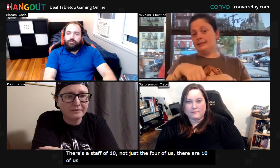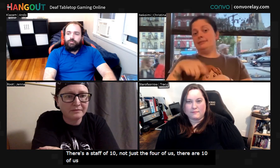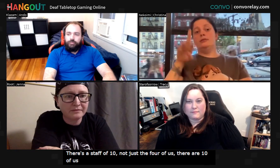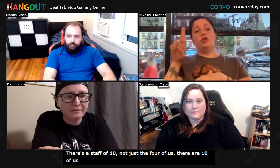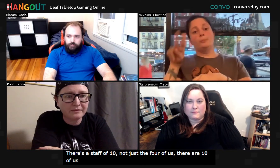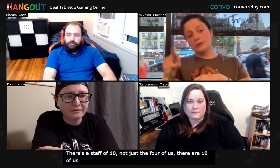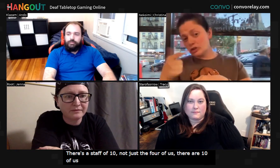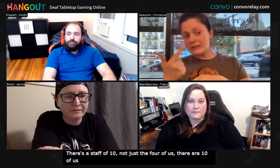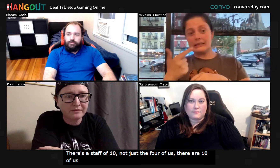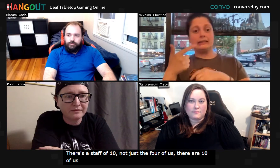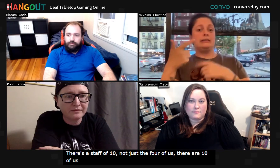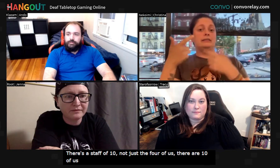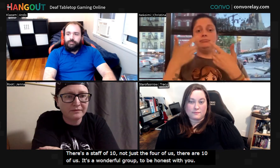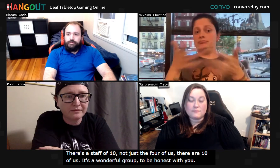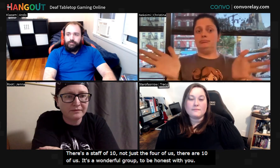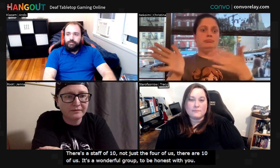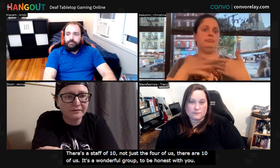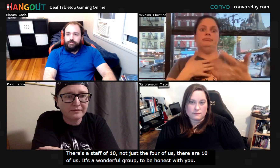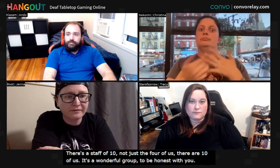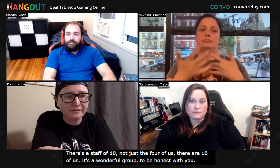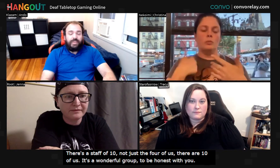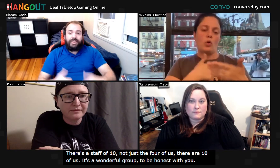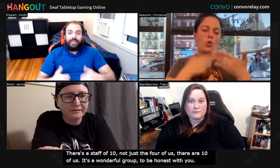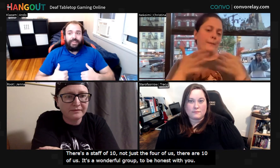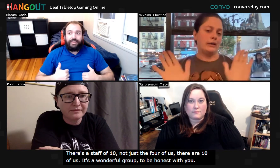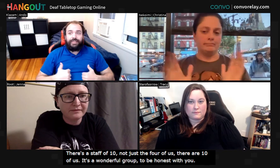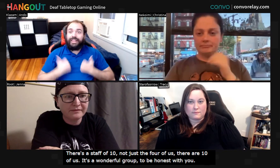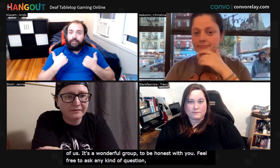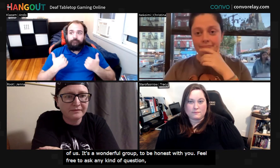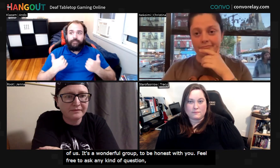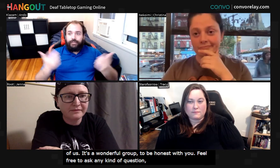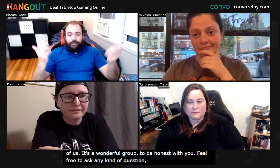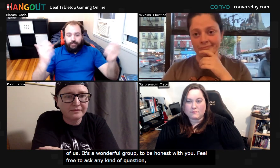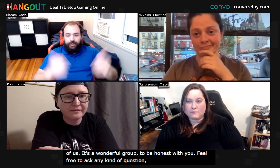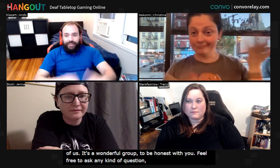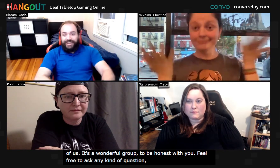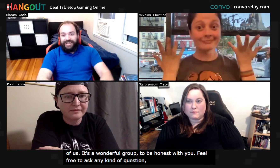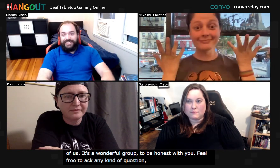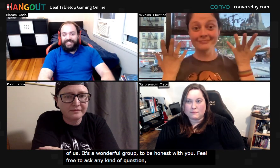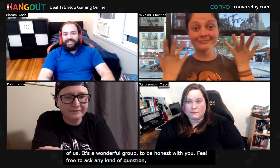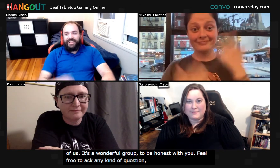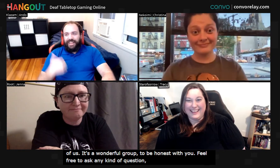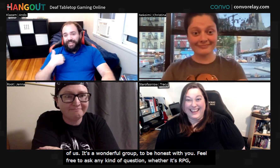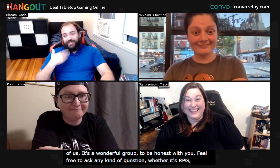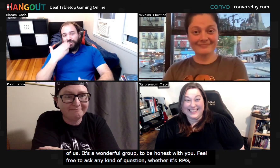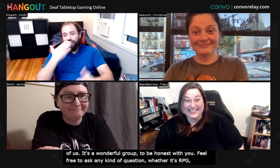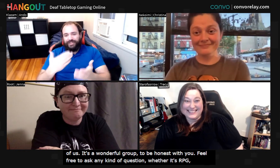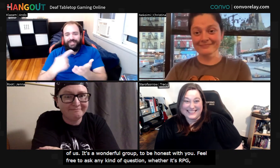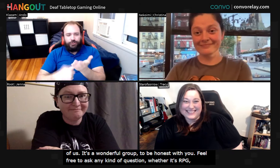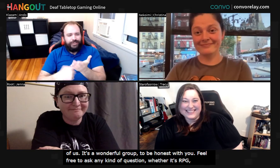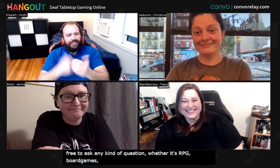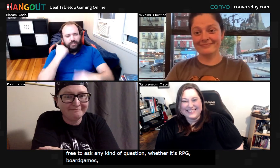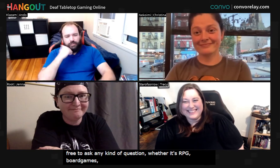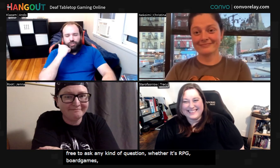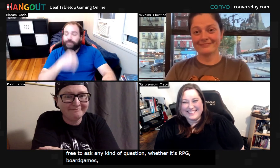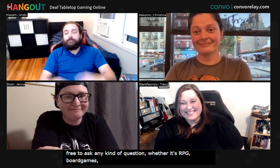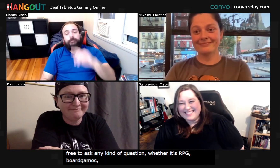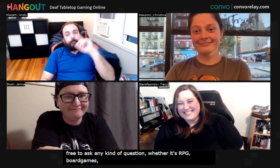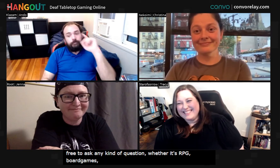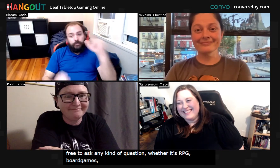of question, whether it's RPGs, board games, card games, Life, we are even. open. We always have